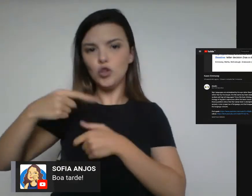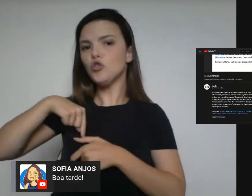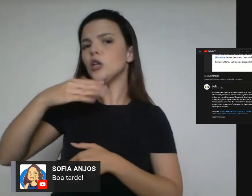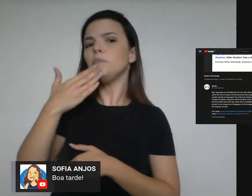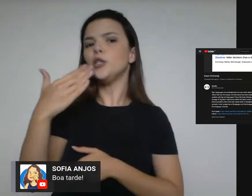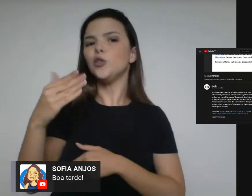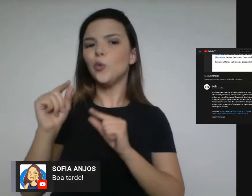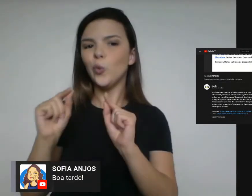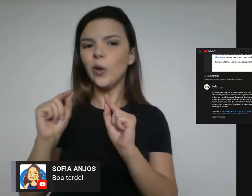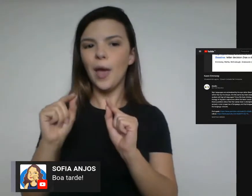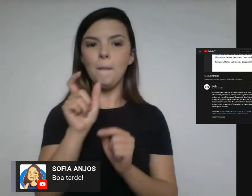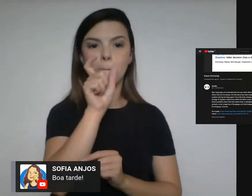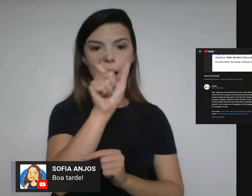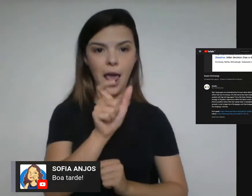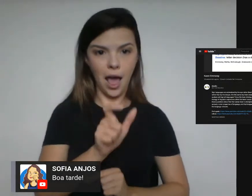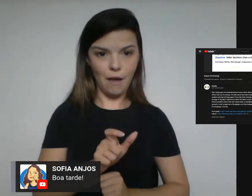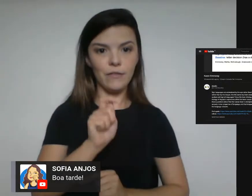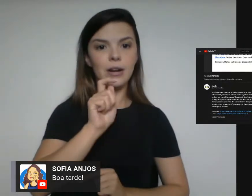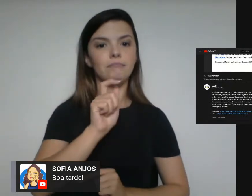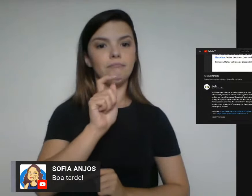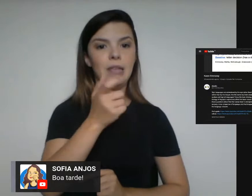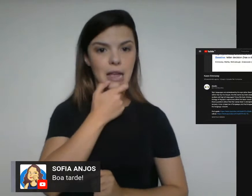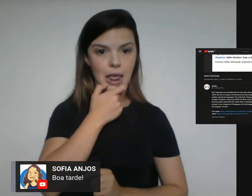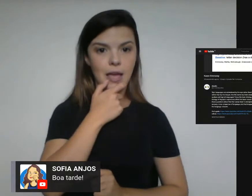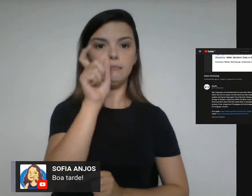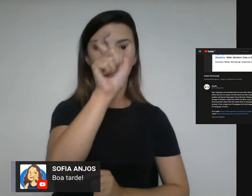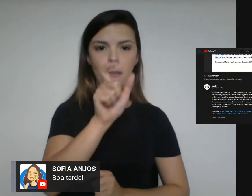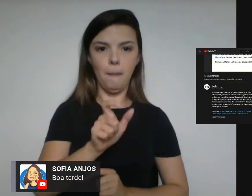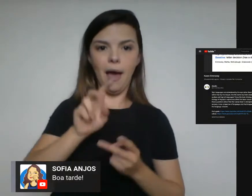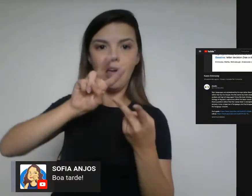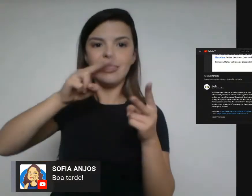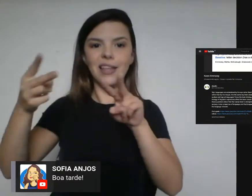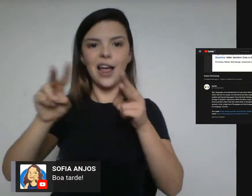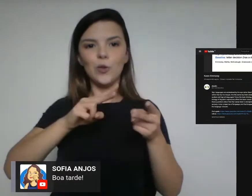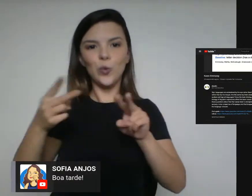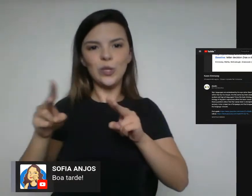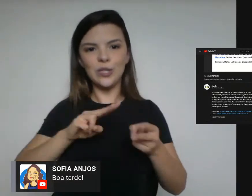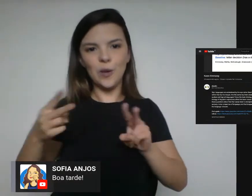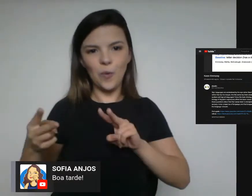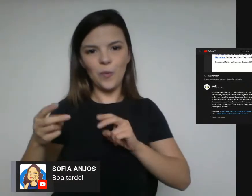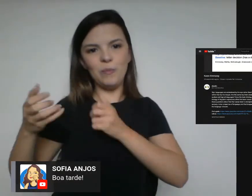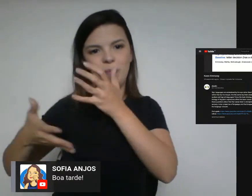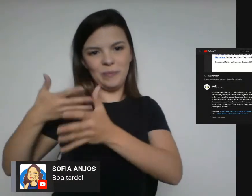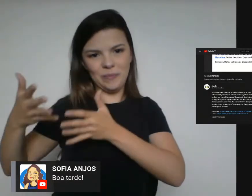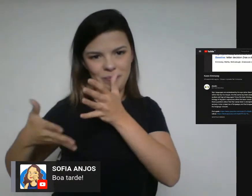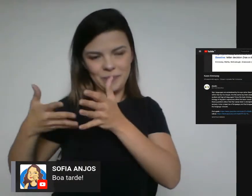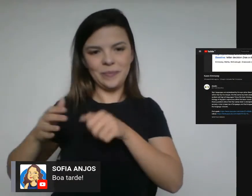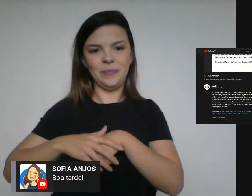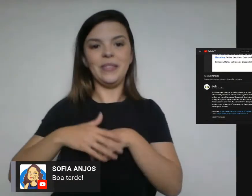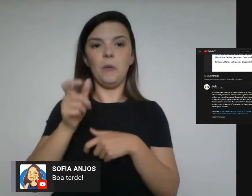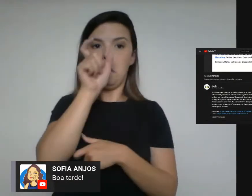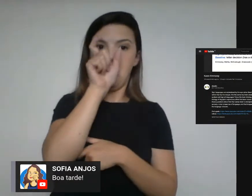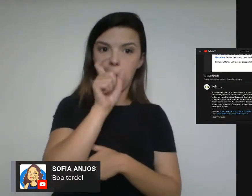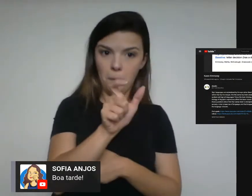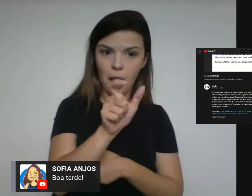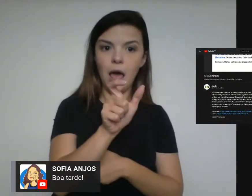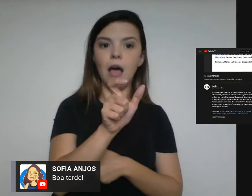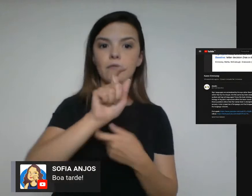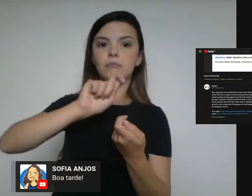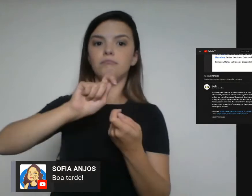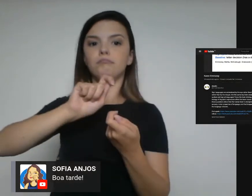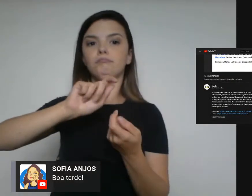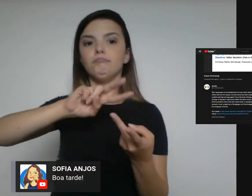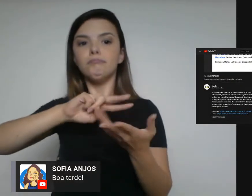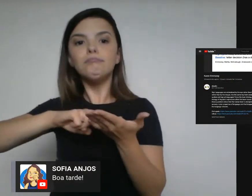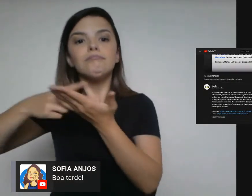translate English words. So they weren't doing a picture naming task, but they were seeing a word and they had to produce the ASL sign for that word. And using that